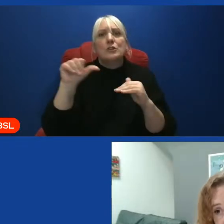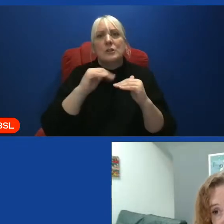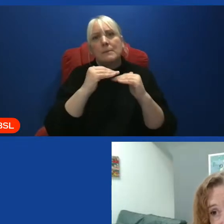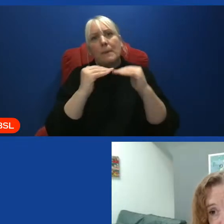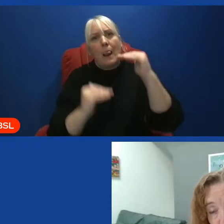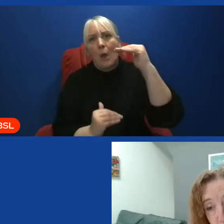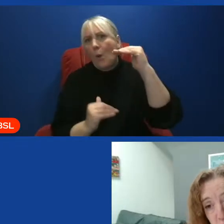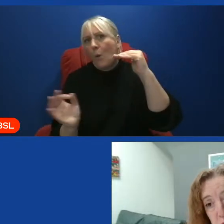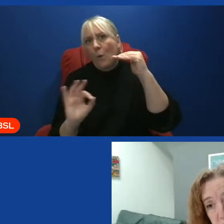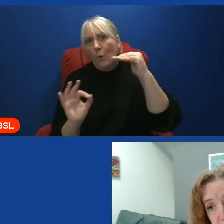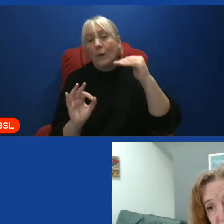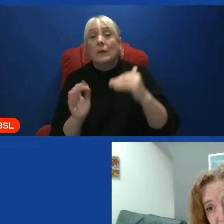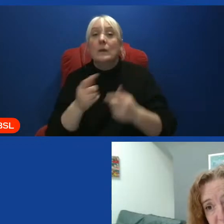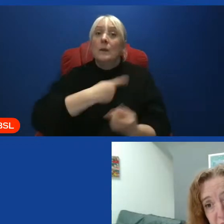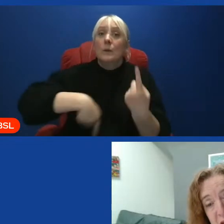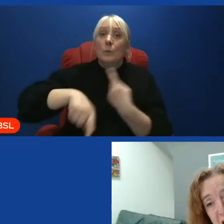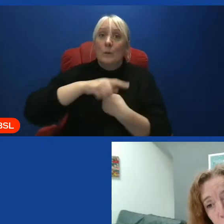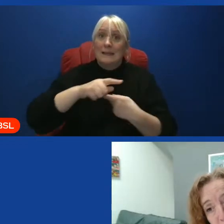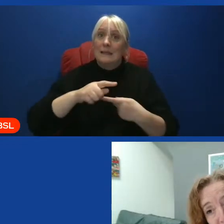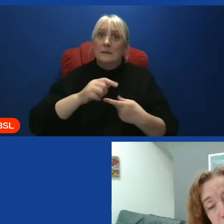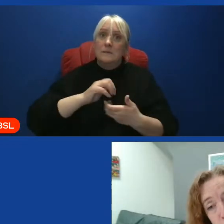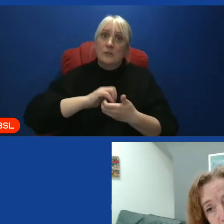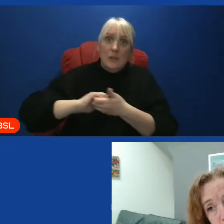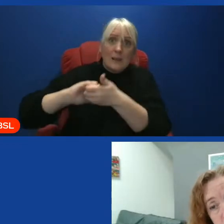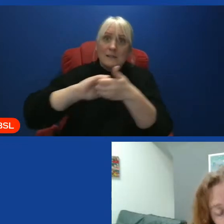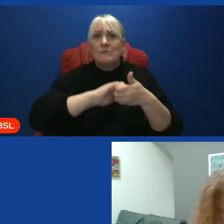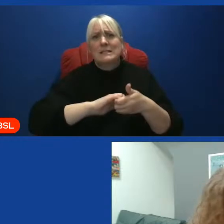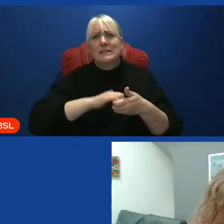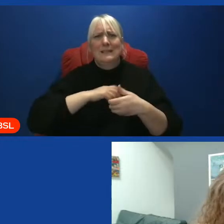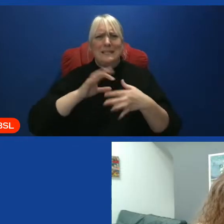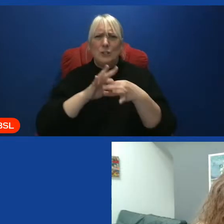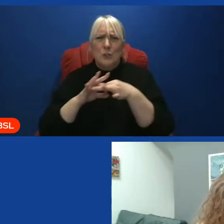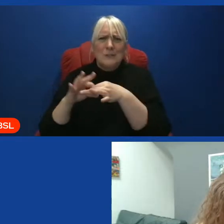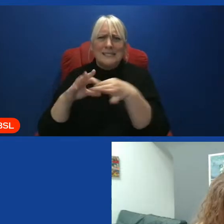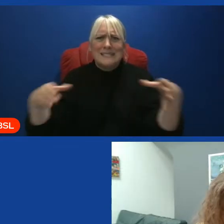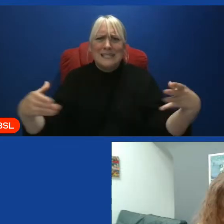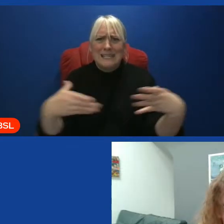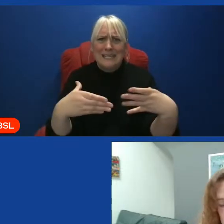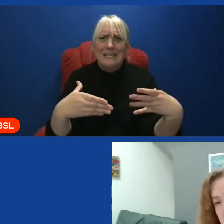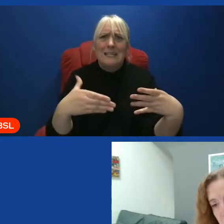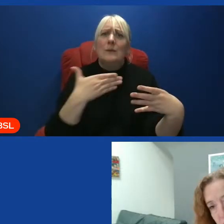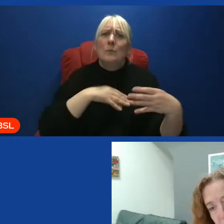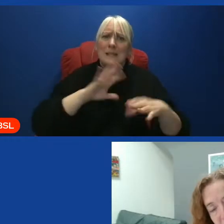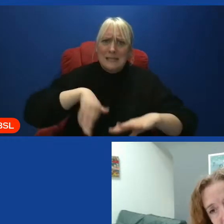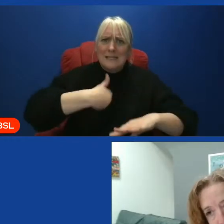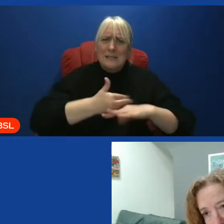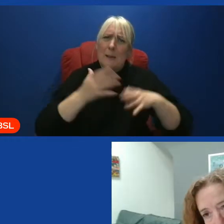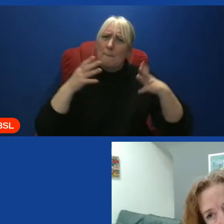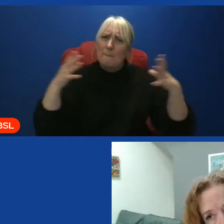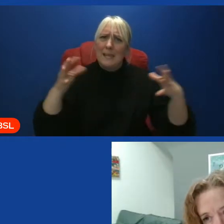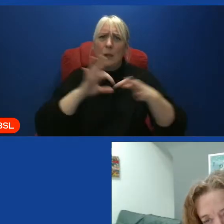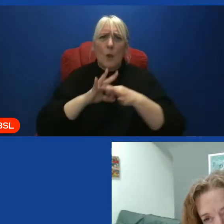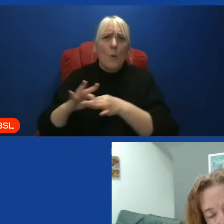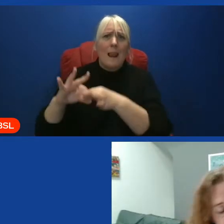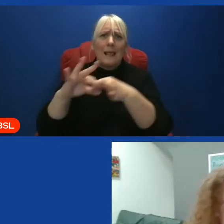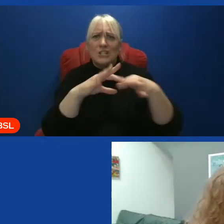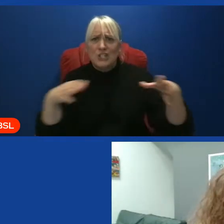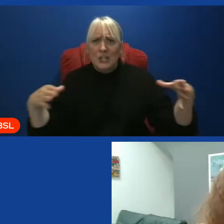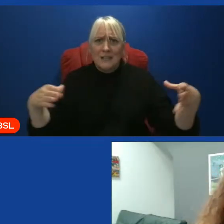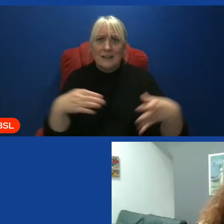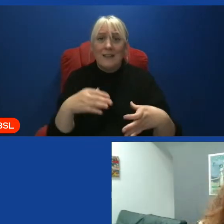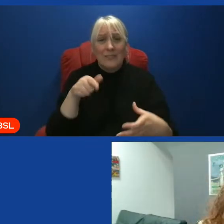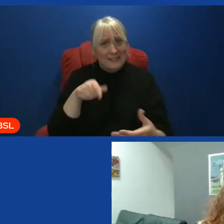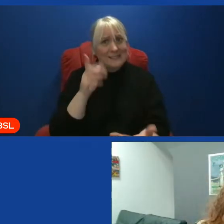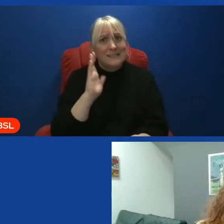and solidarity as possible to muster, and we need to work with the biggest coalition possible. So this is a really serious